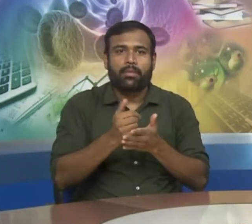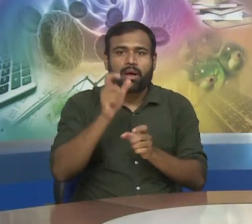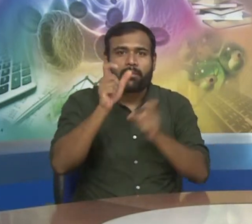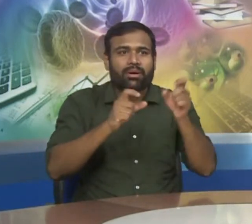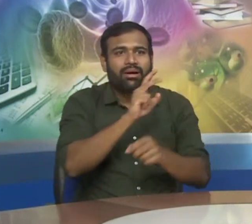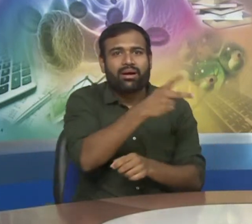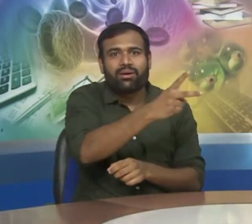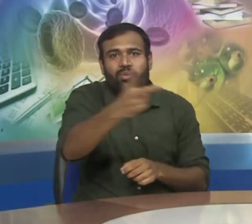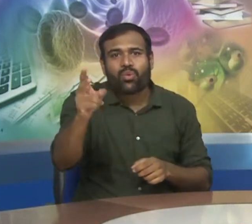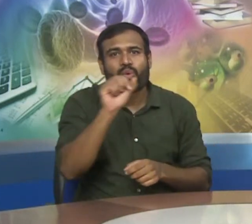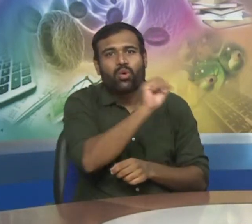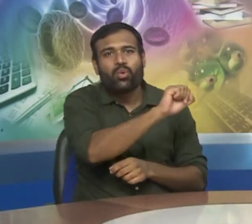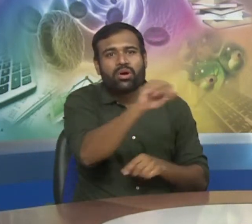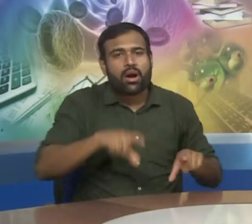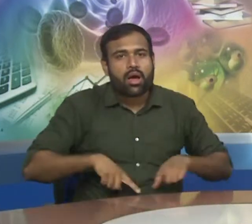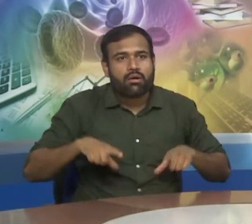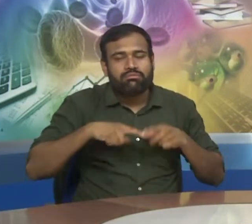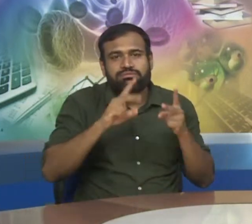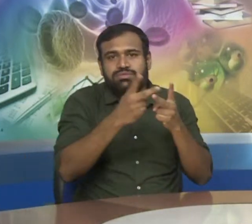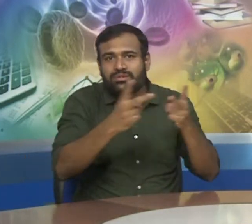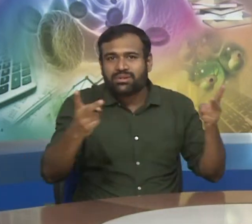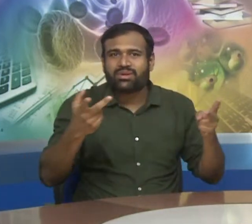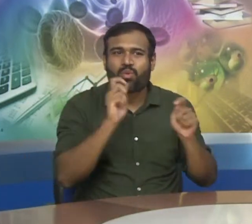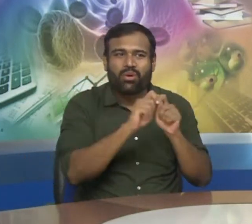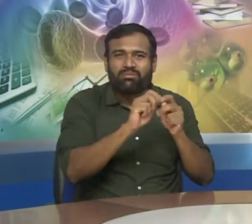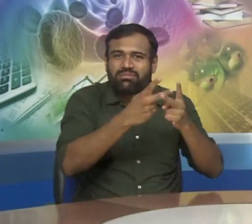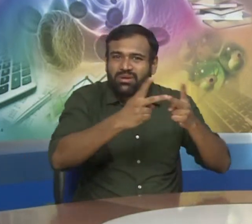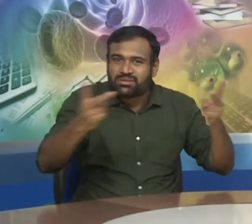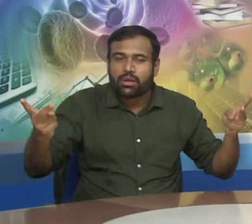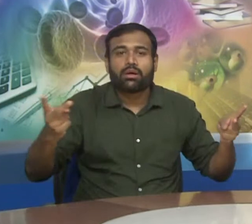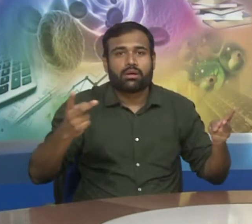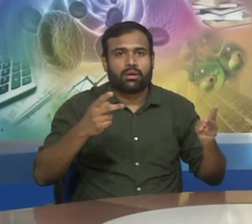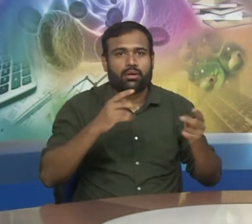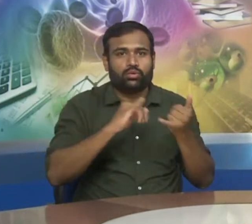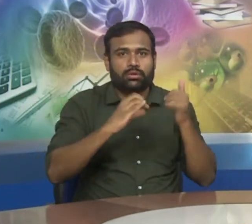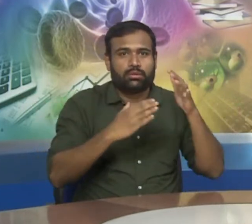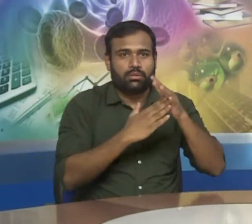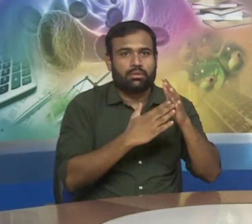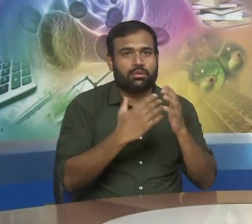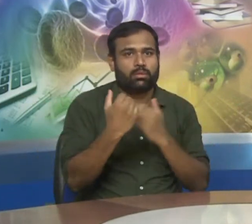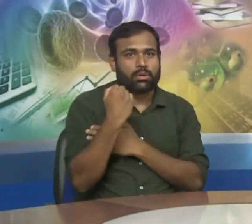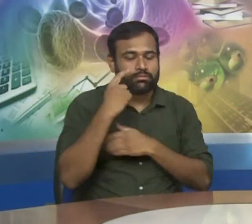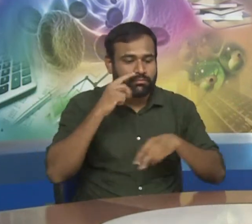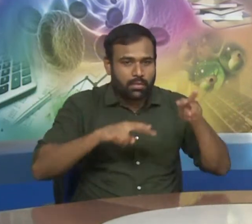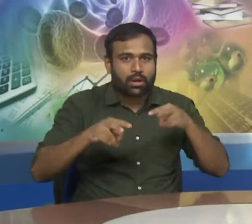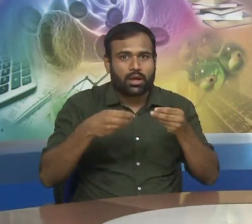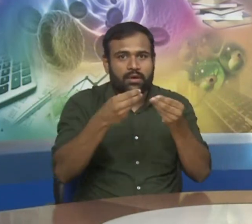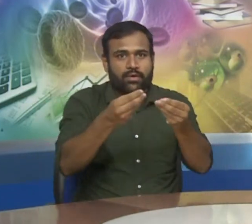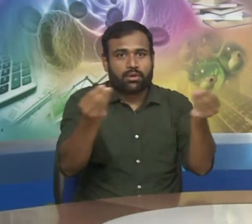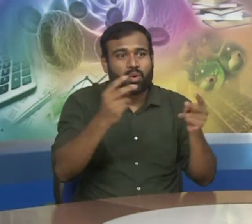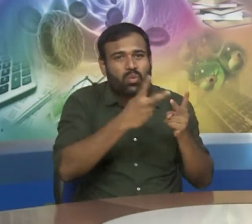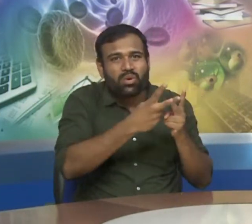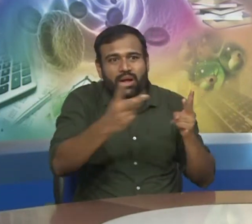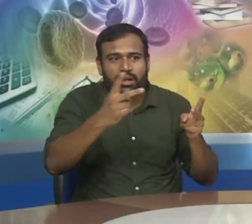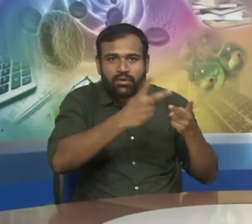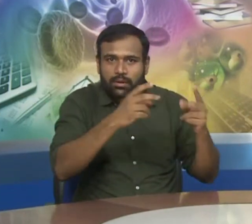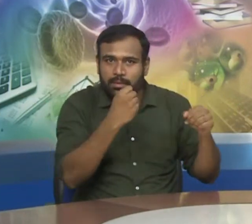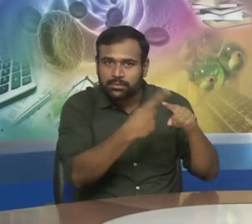Judicial review. Supreme Court, through its power of judicial review, has guarded